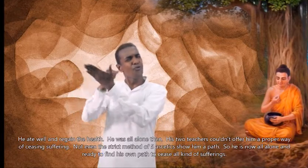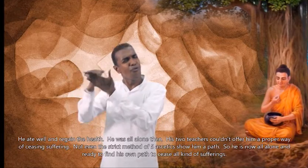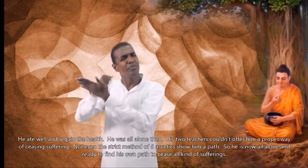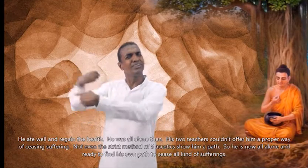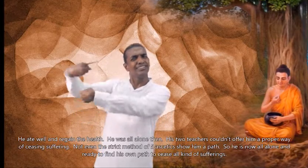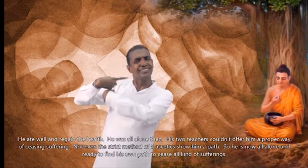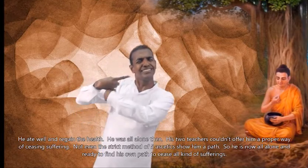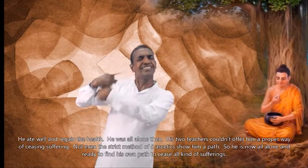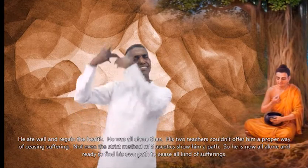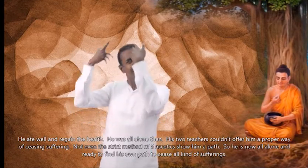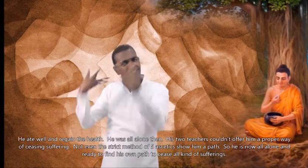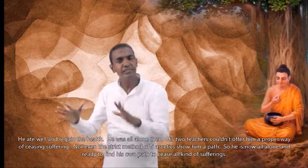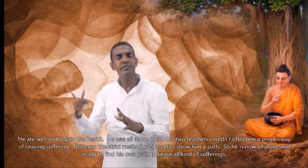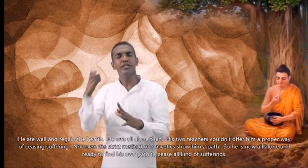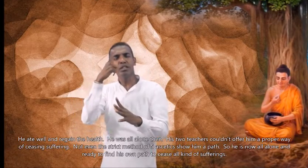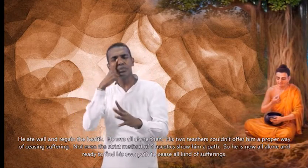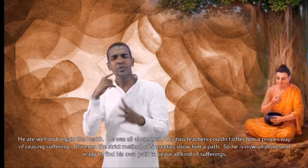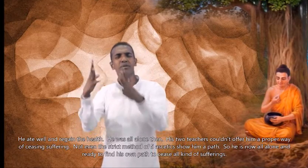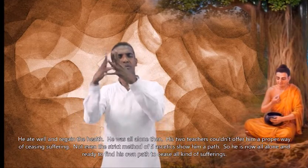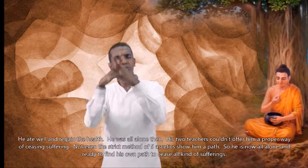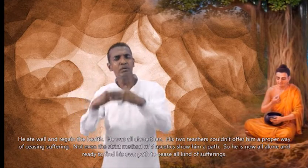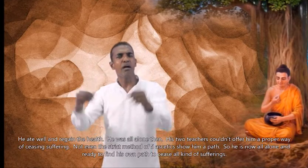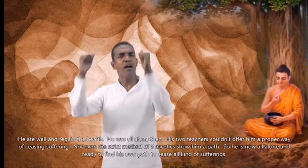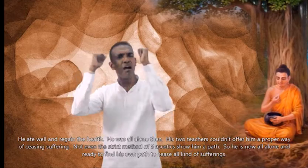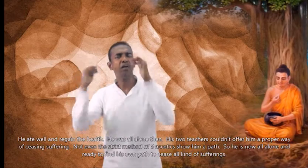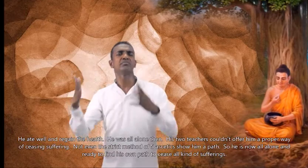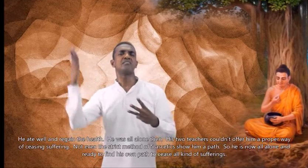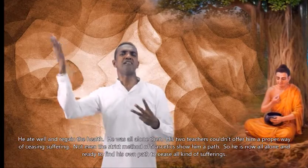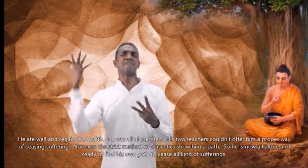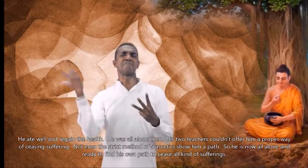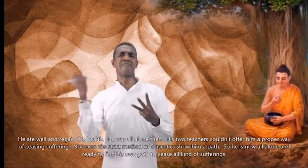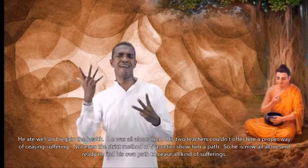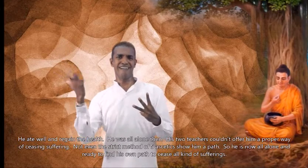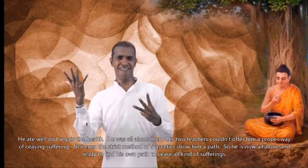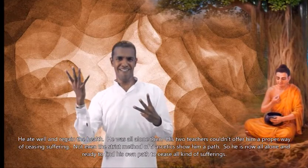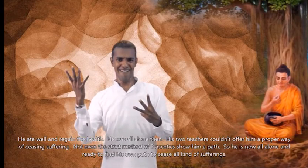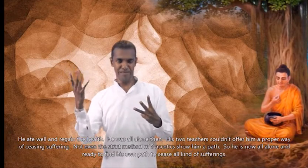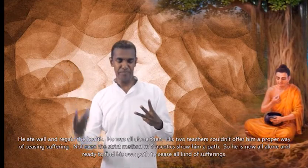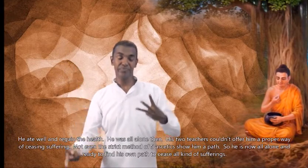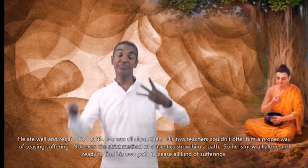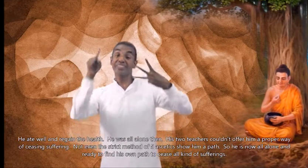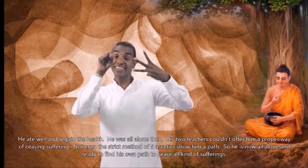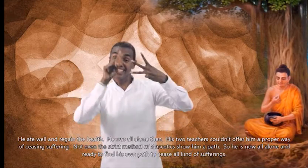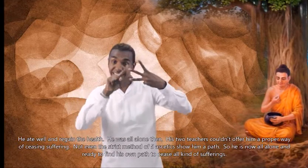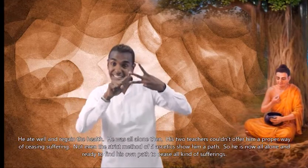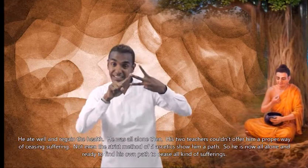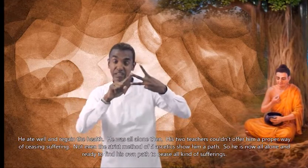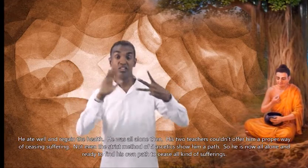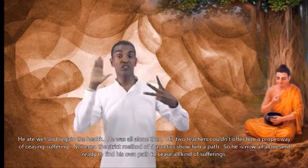path. So he is now all alone and ready to find his own path to seal all kind of